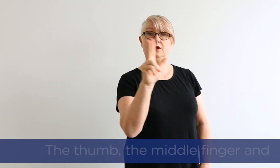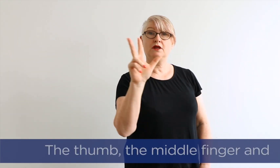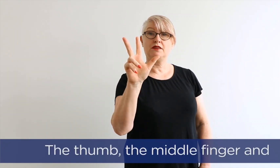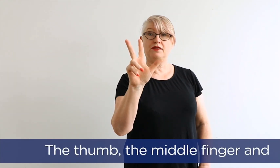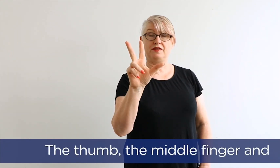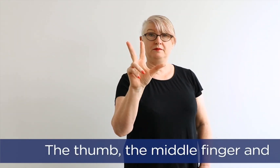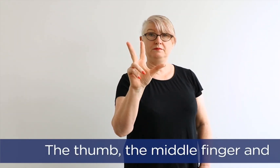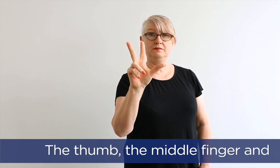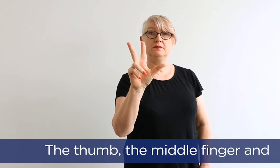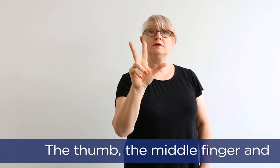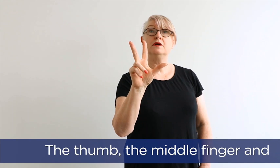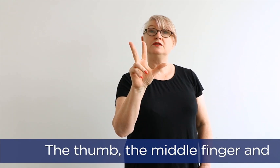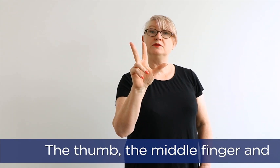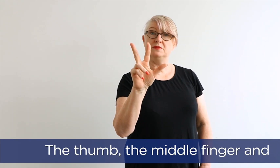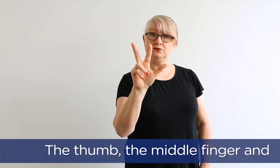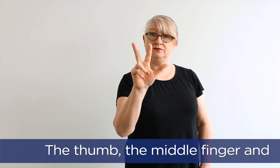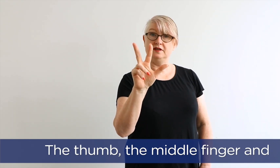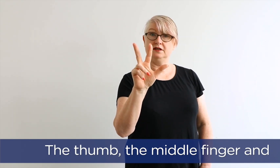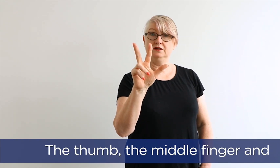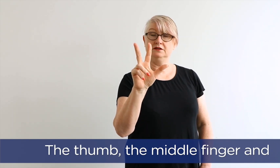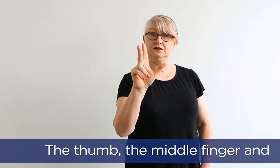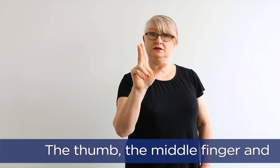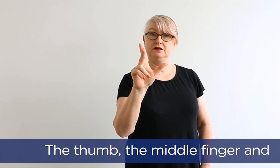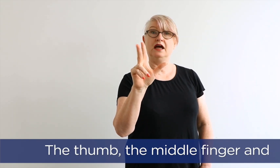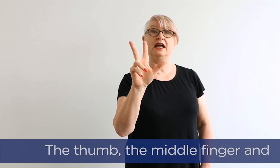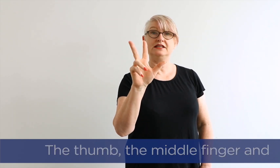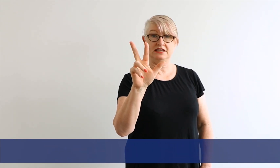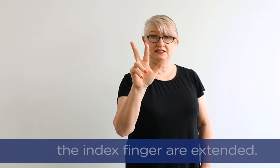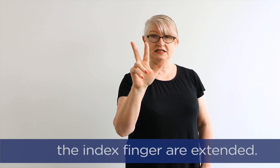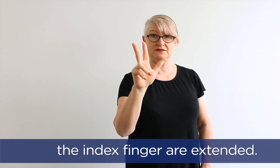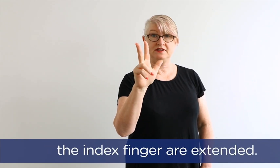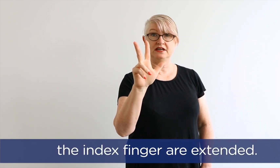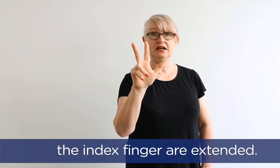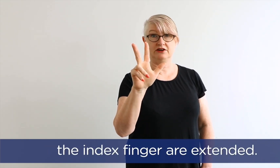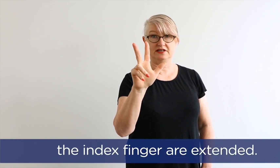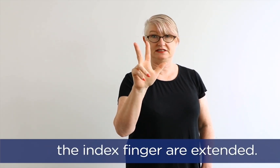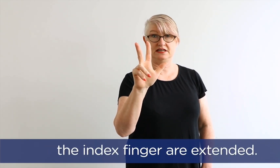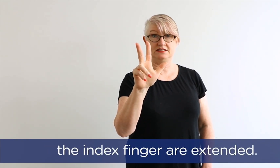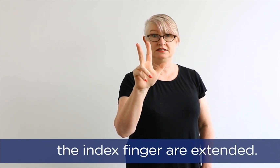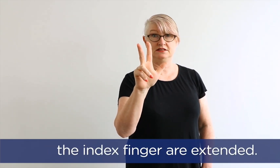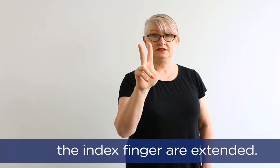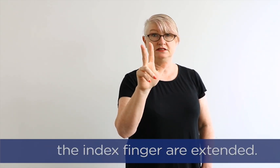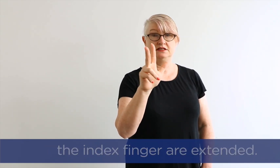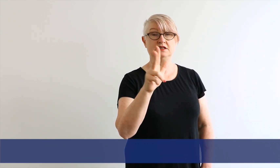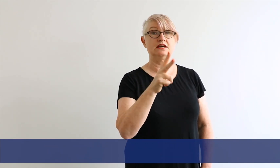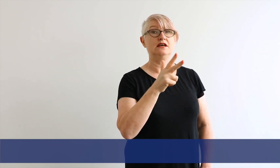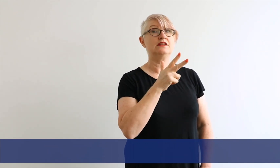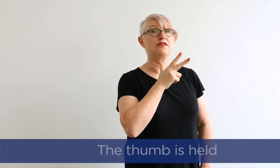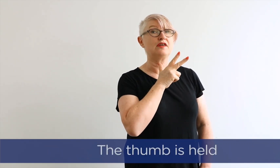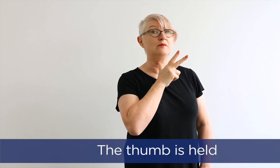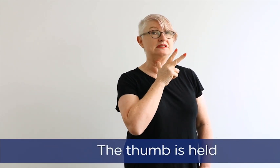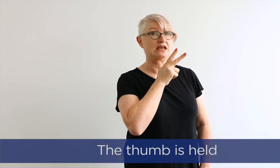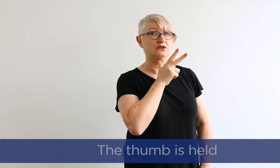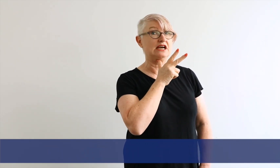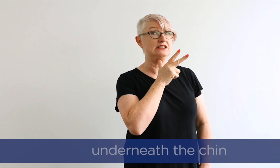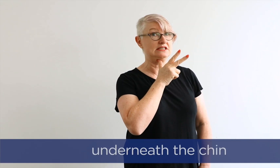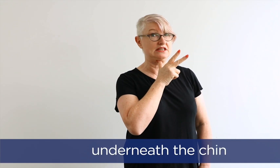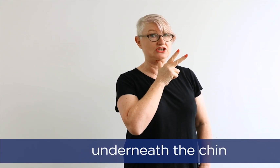The thumb, the middle finger, and the index finger are extended. The thumb is held underneath the